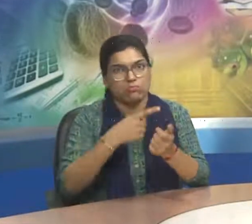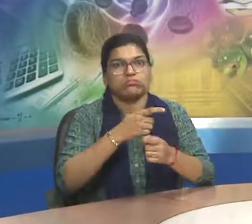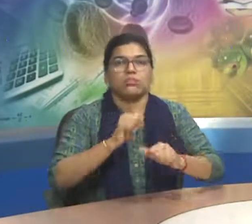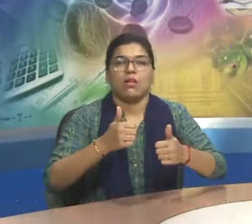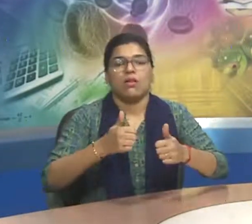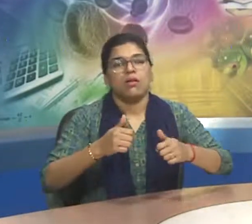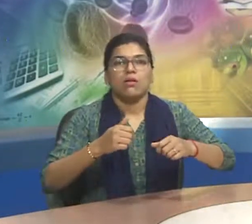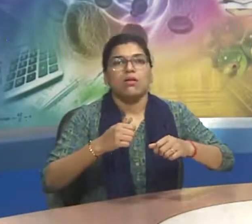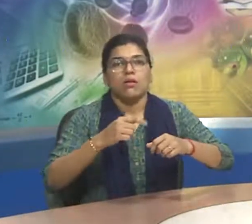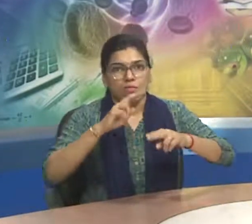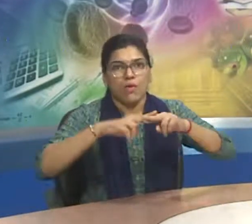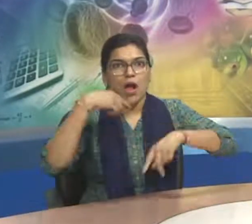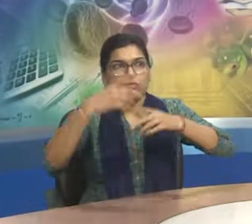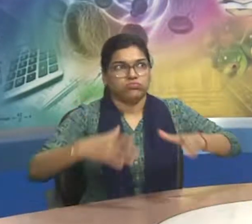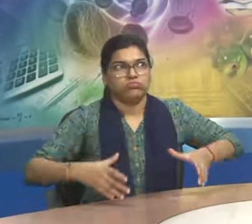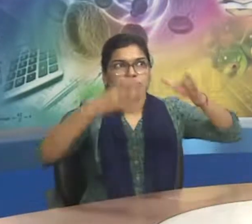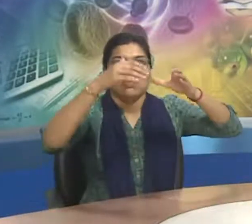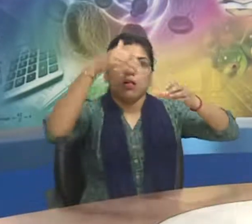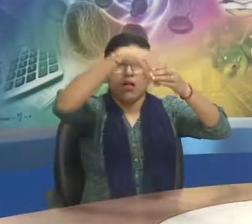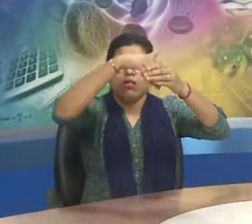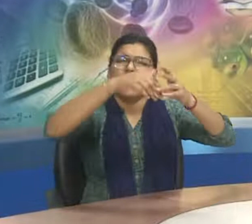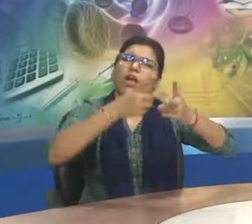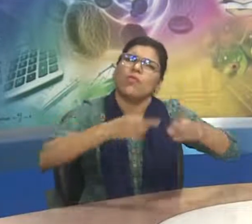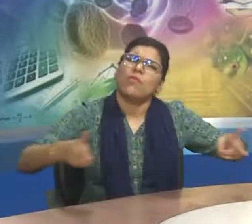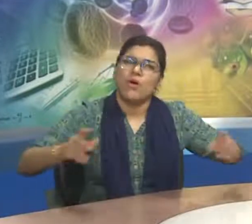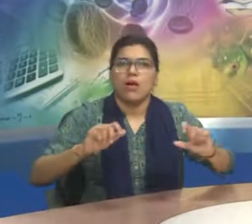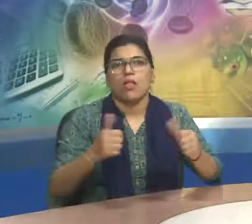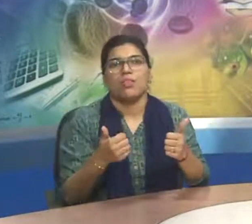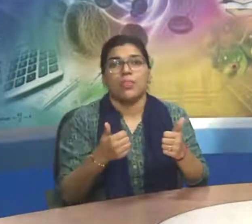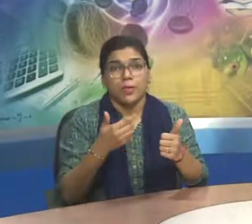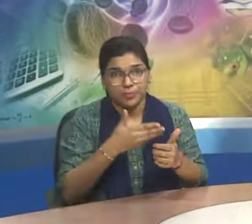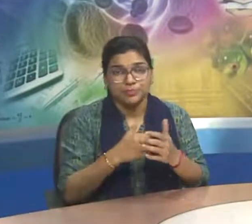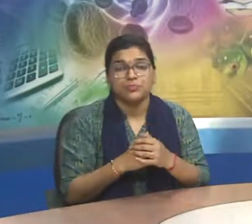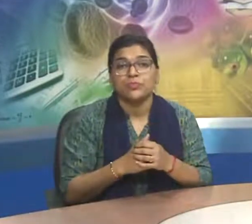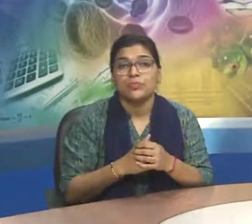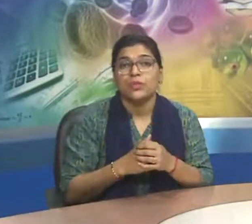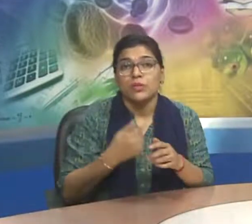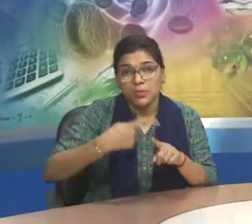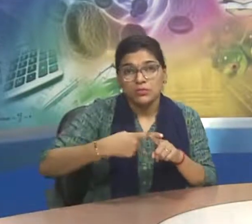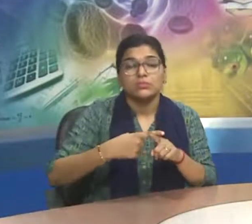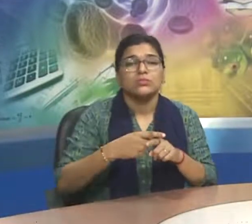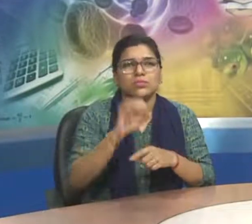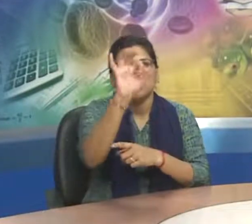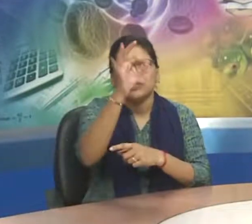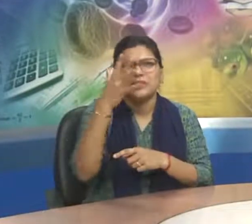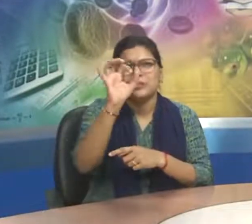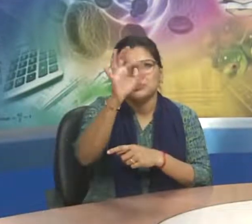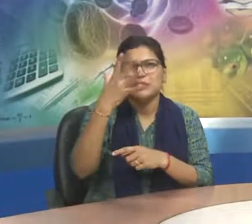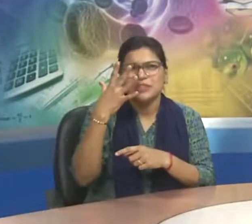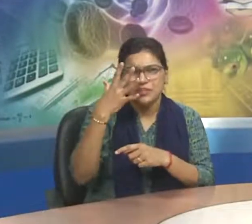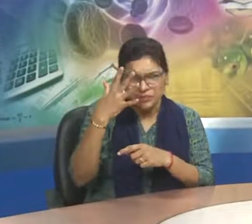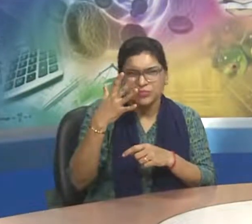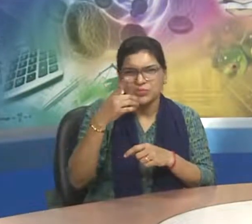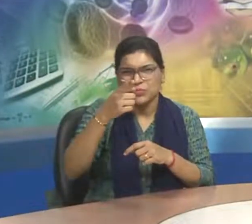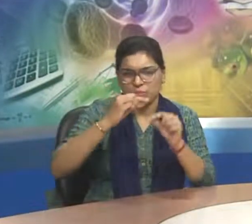Copper is a strong metal, so that is why it is used in the industrial